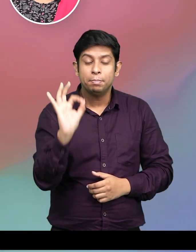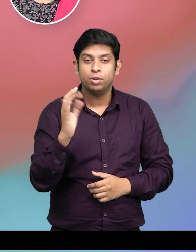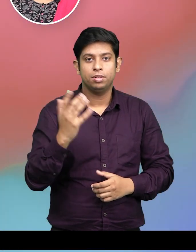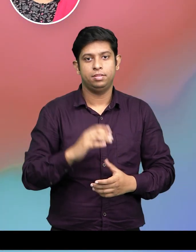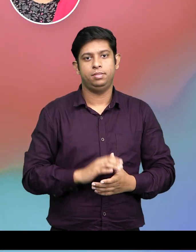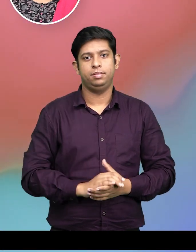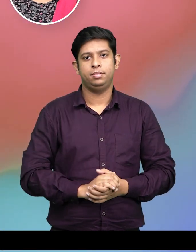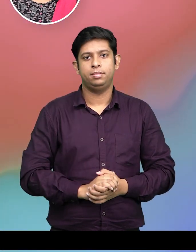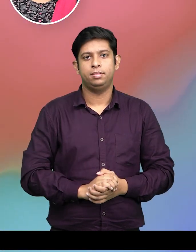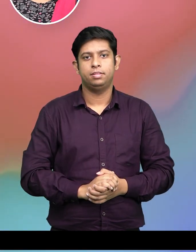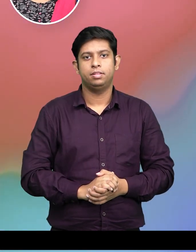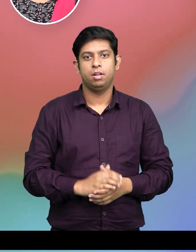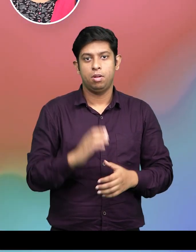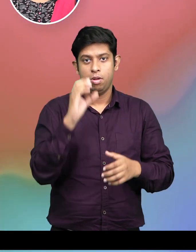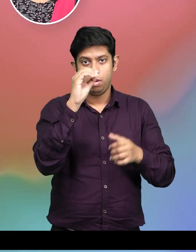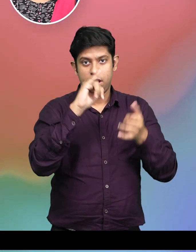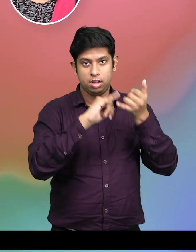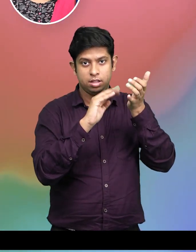Keywords: